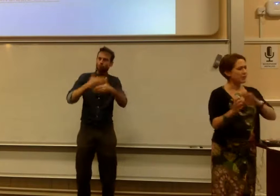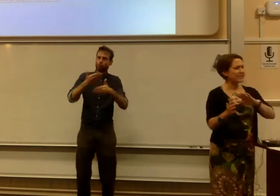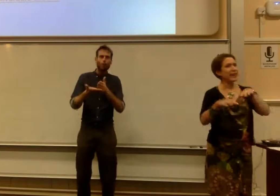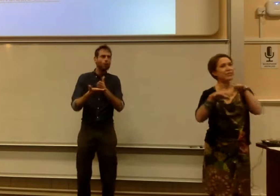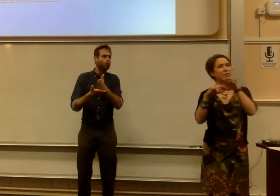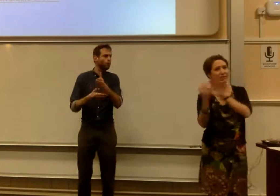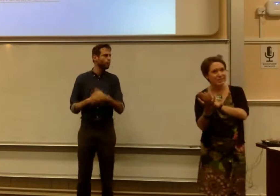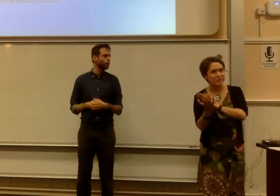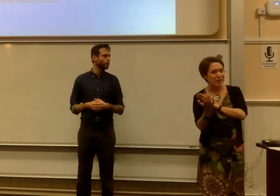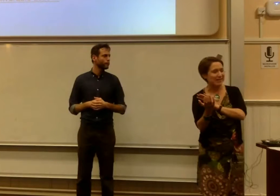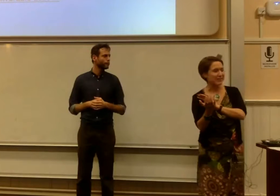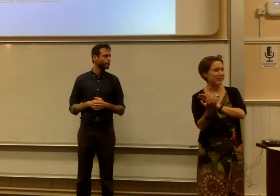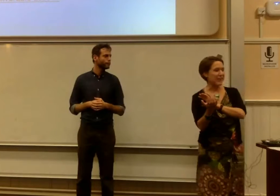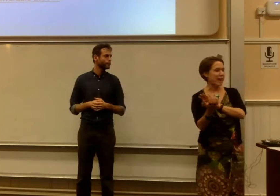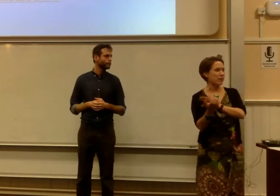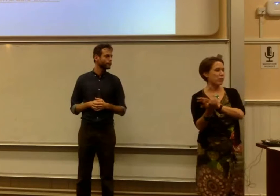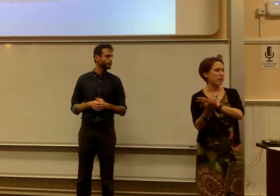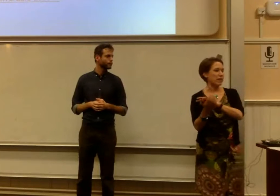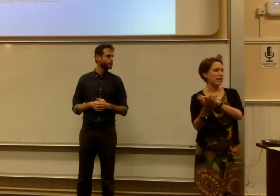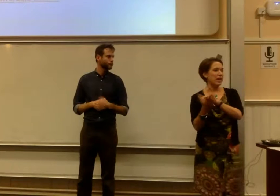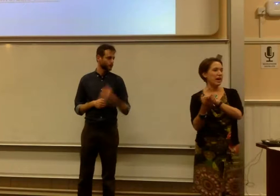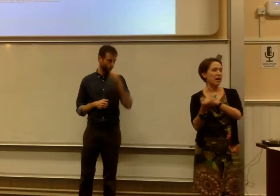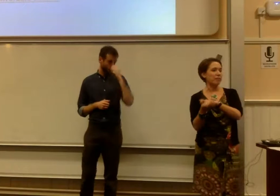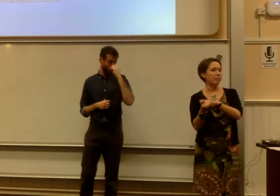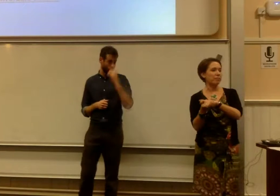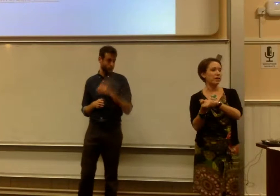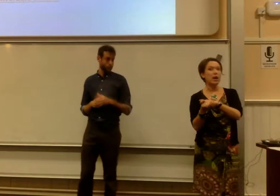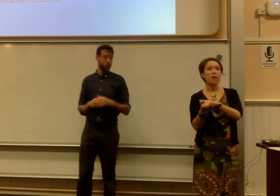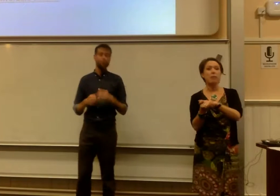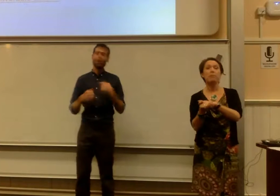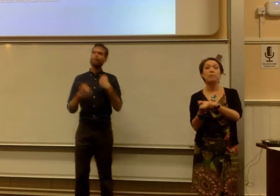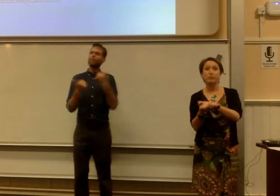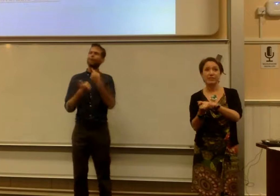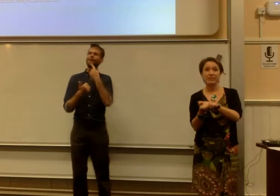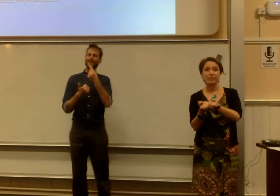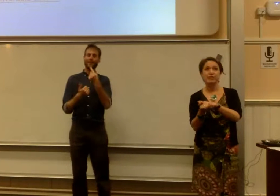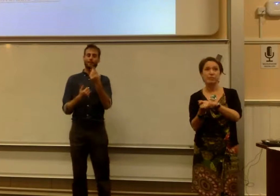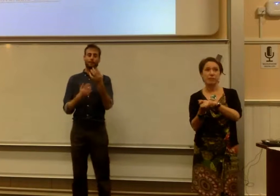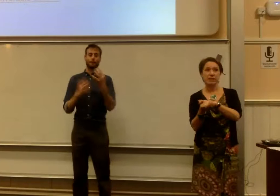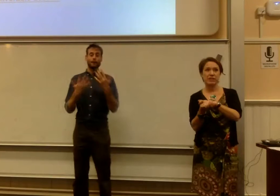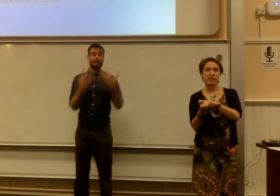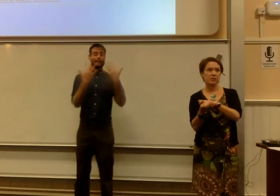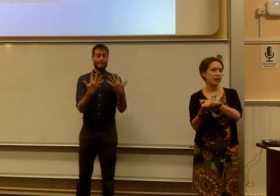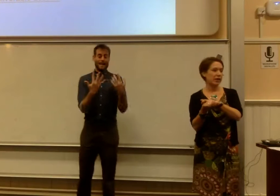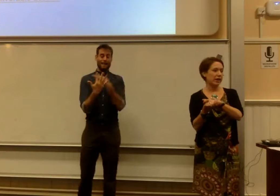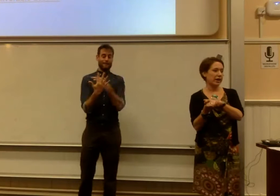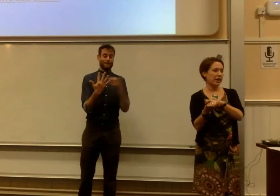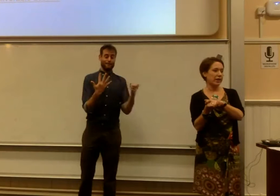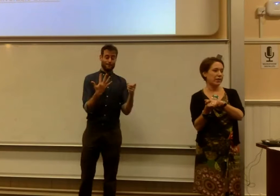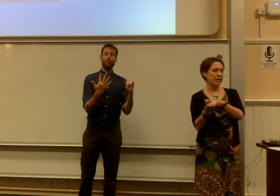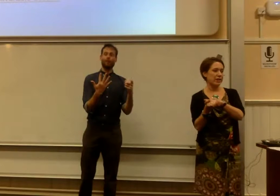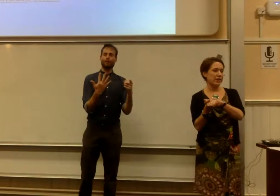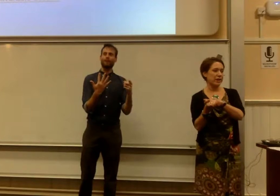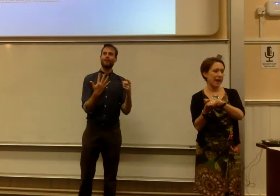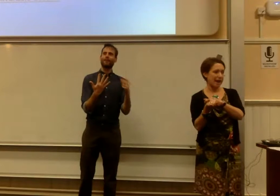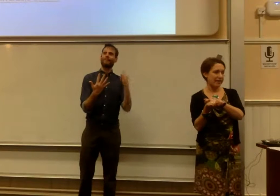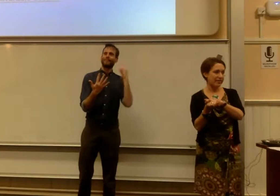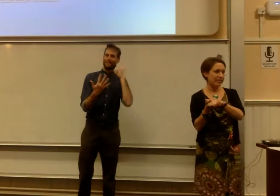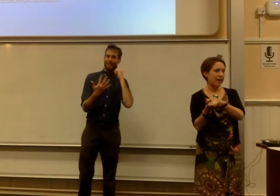I think I've already said the rest of the places on the NAG will be public bodies who are subject to